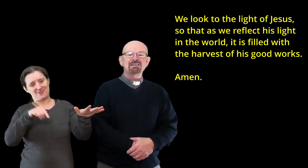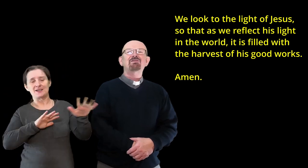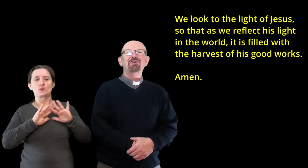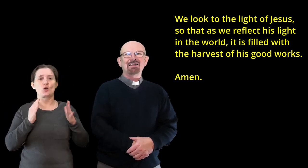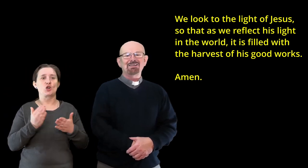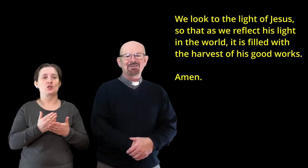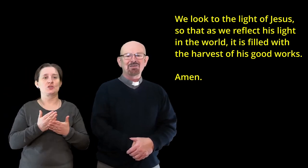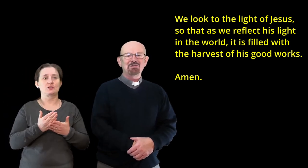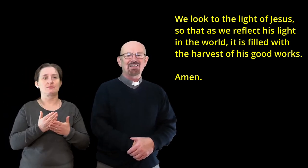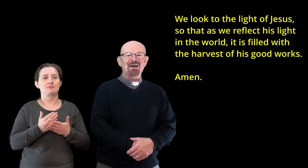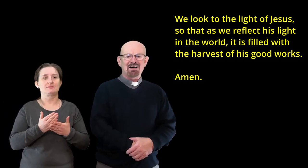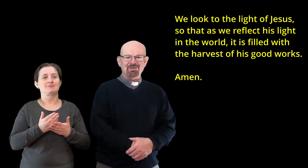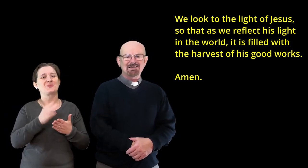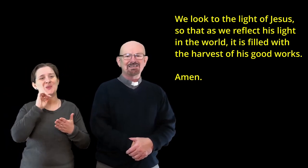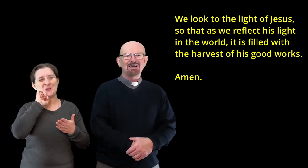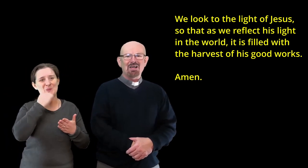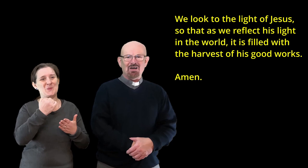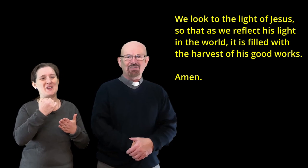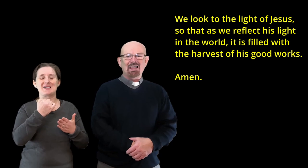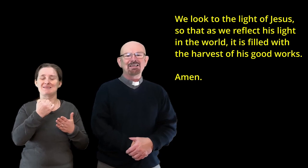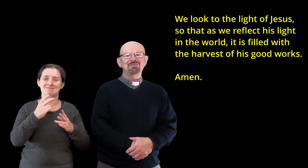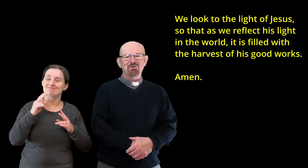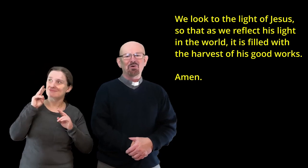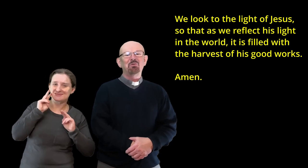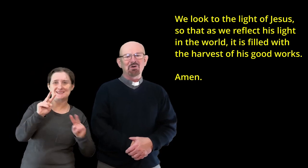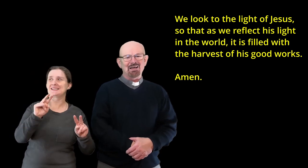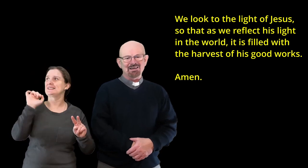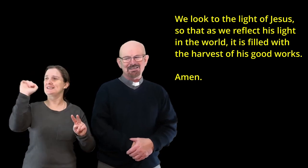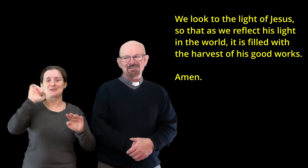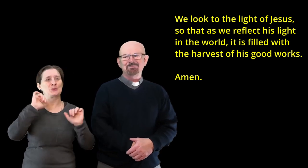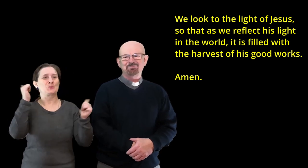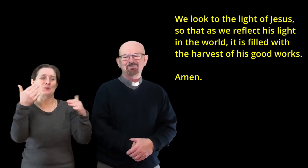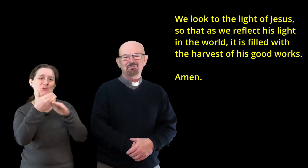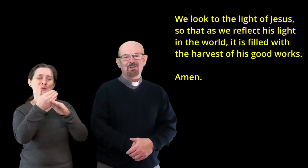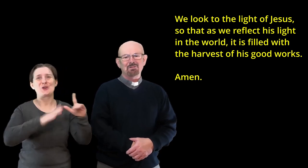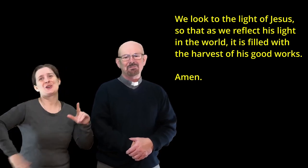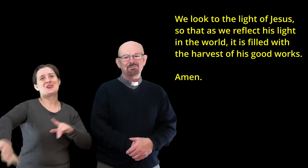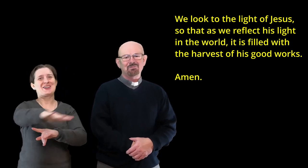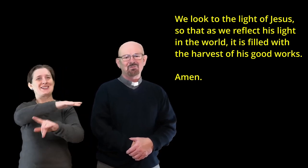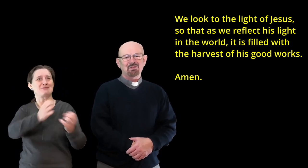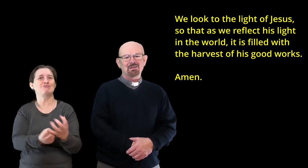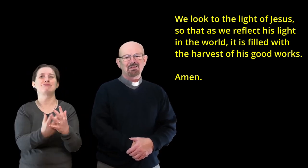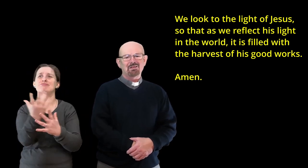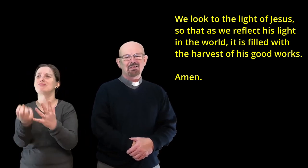it is filled with a harvest of his good works.